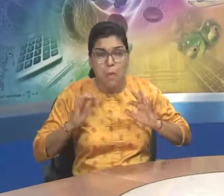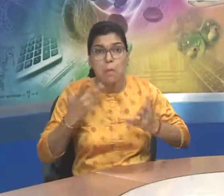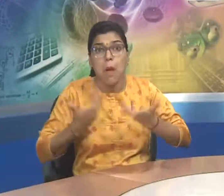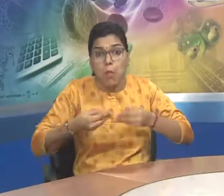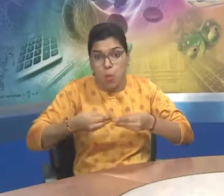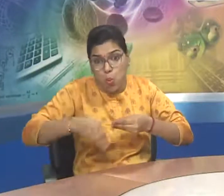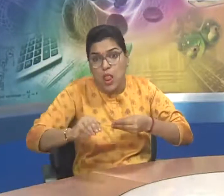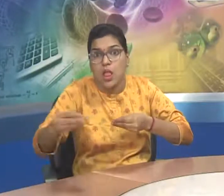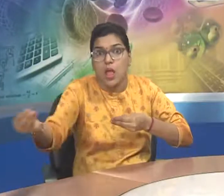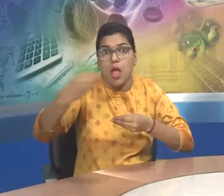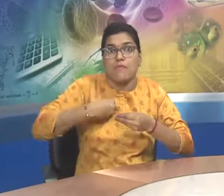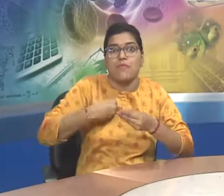and